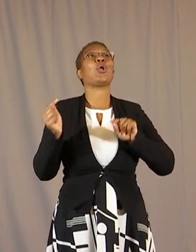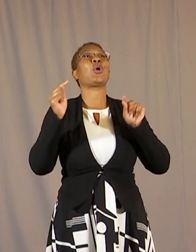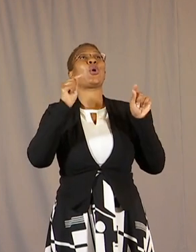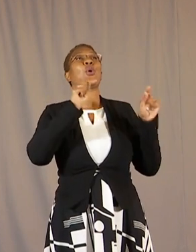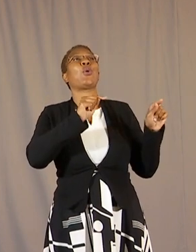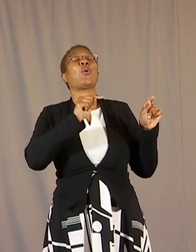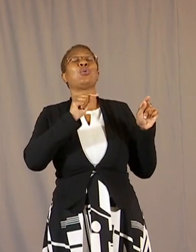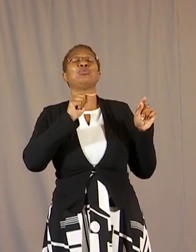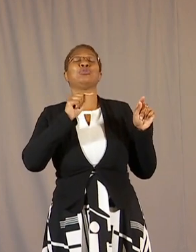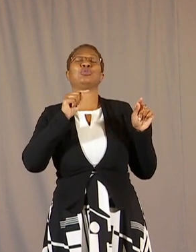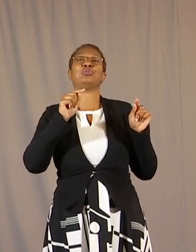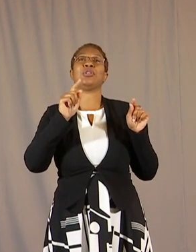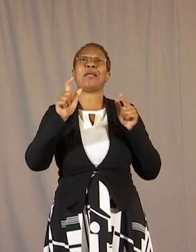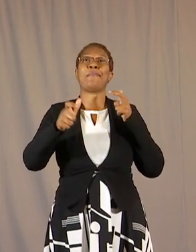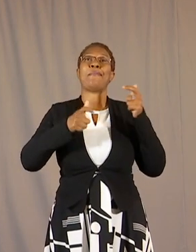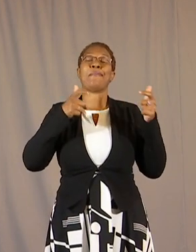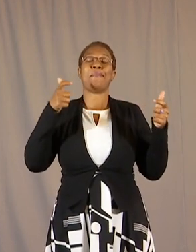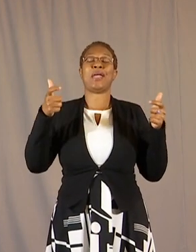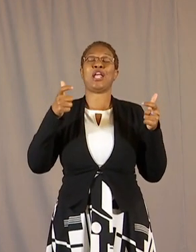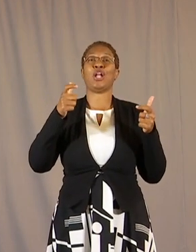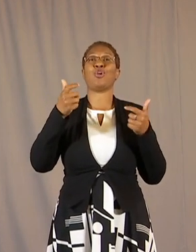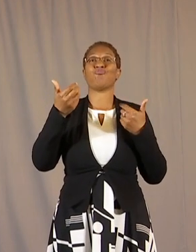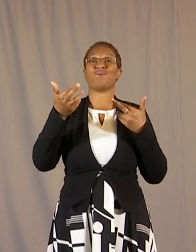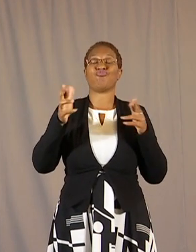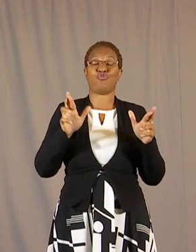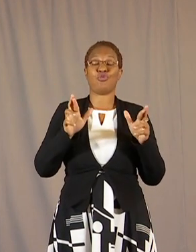again. We have a 15-minute break.